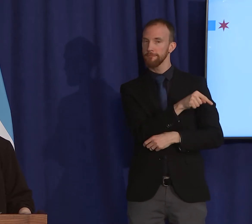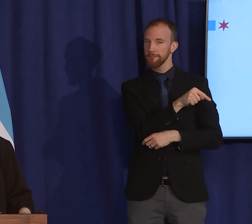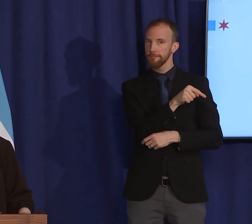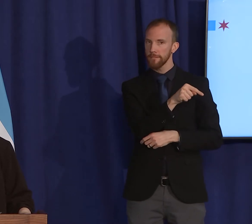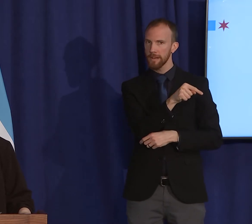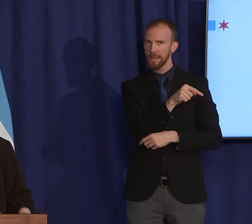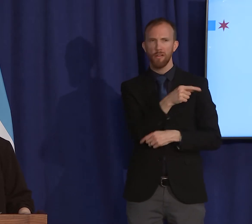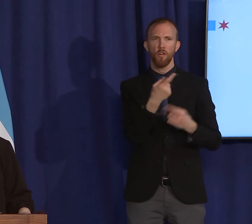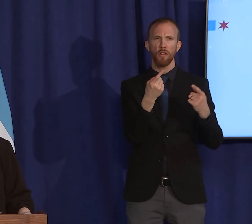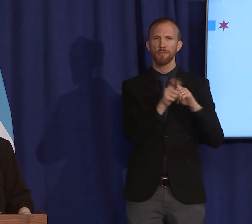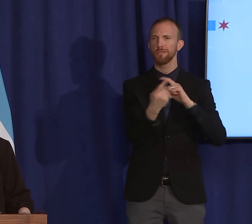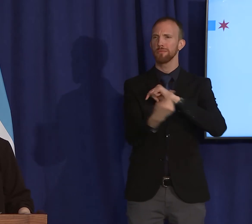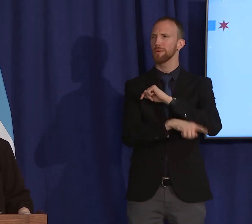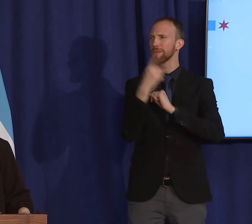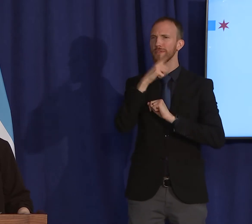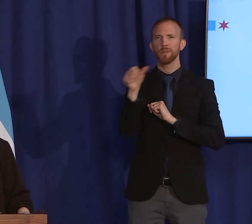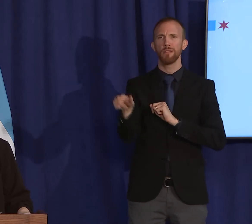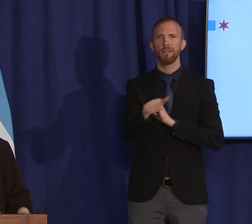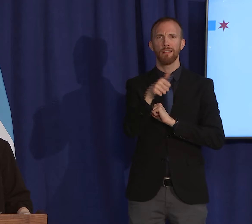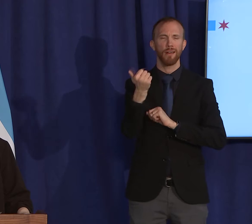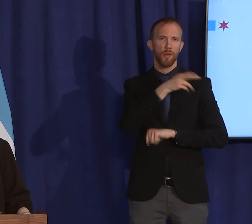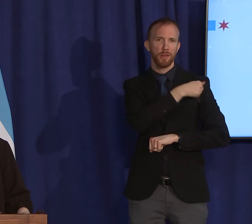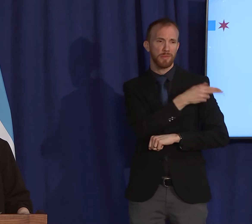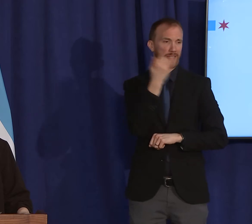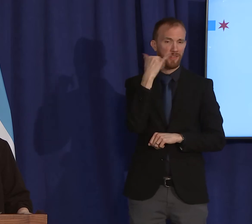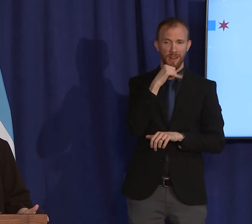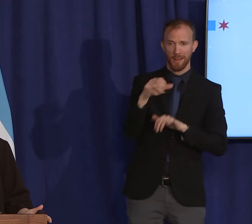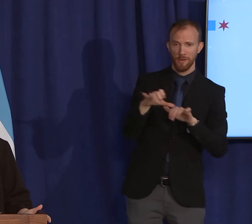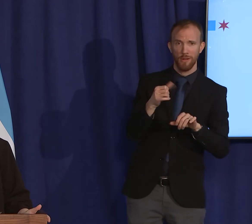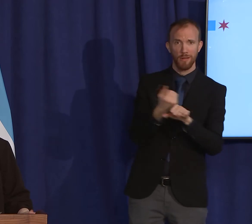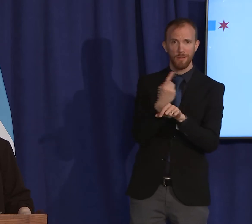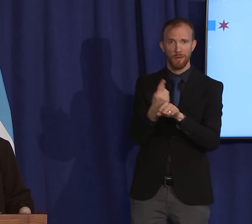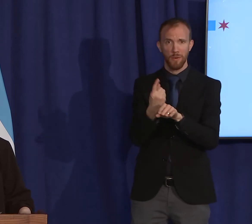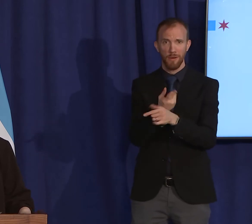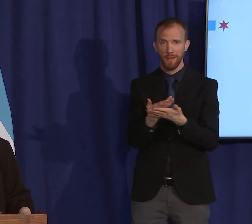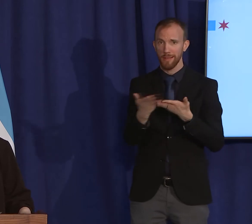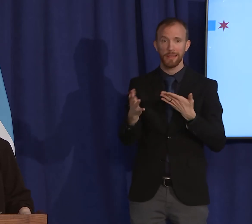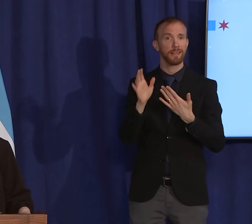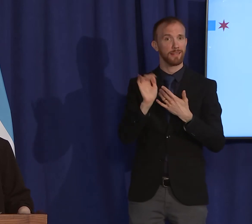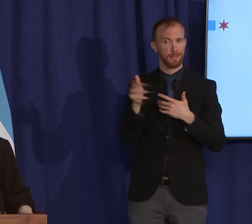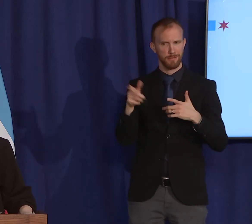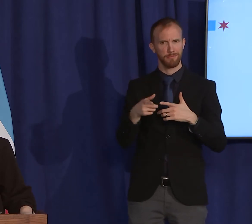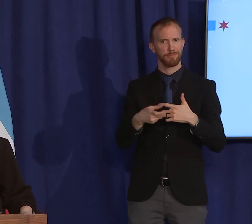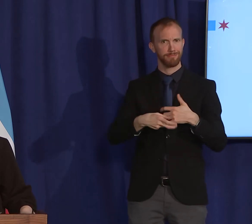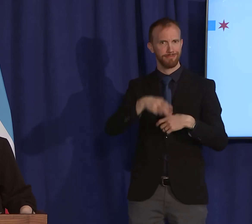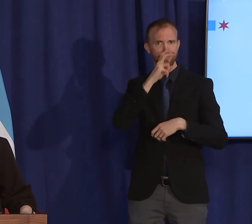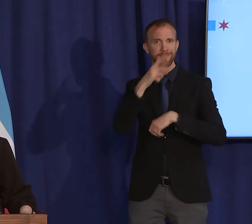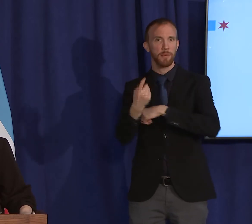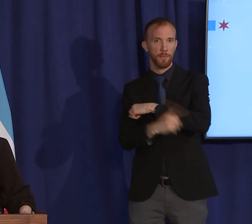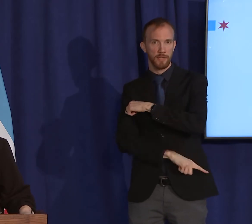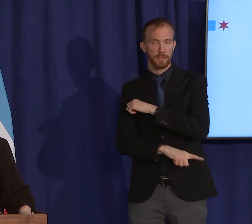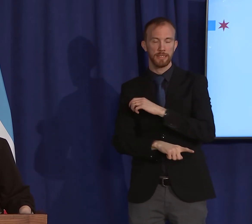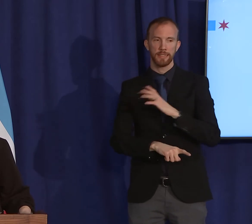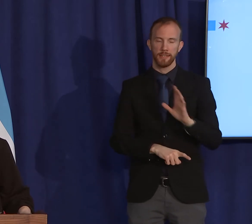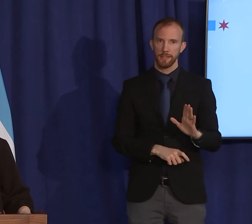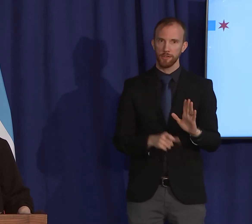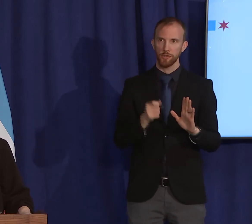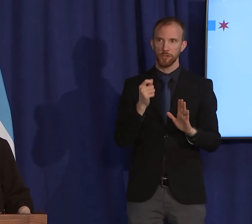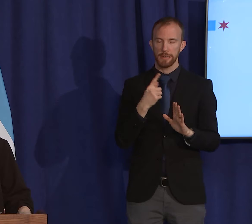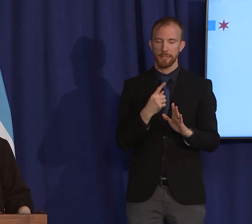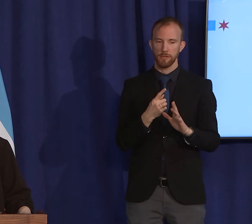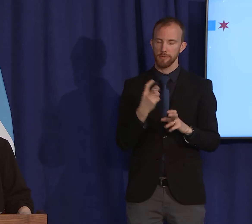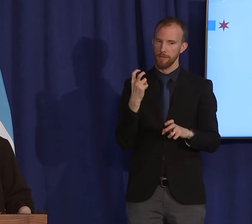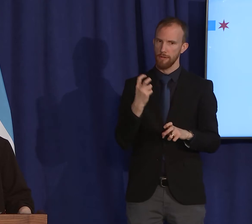doing what they are required to do. It was hard decision initially to say we're going